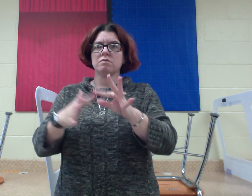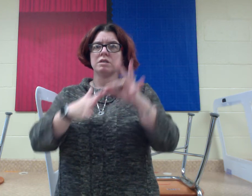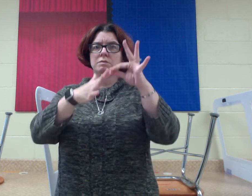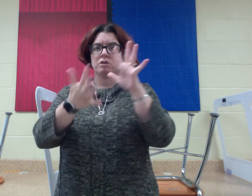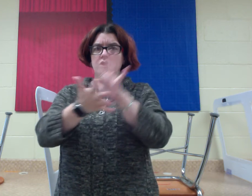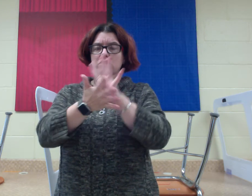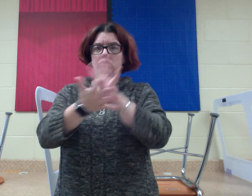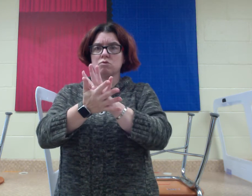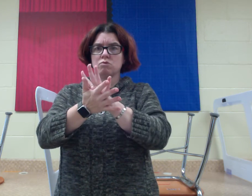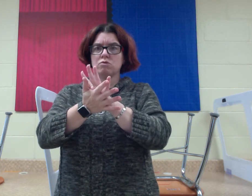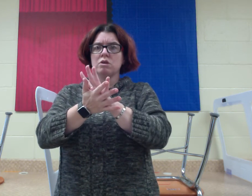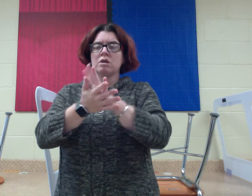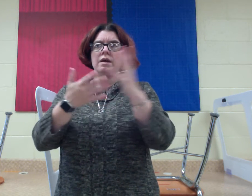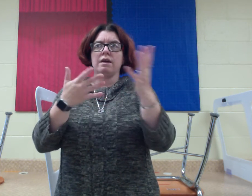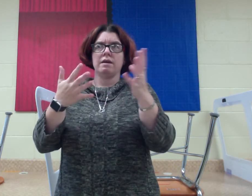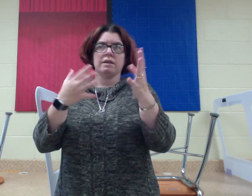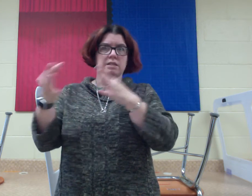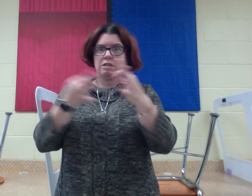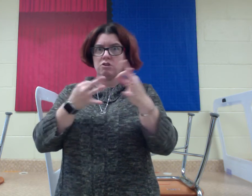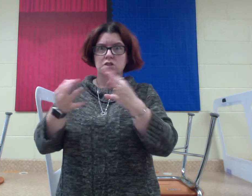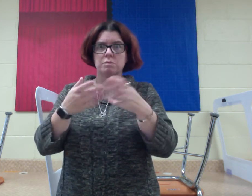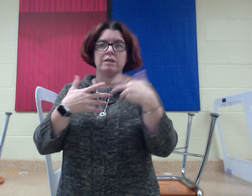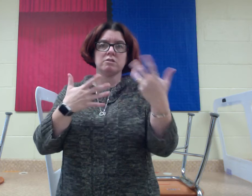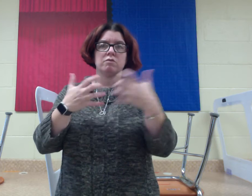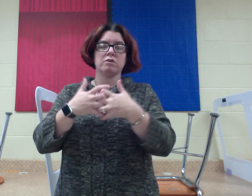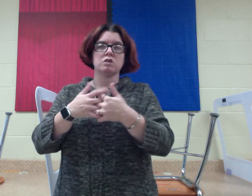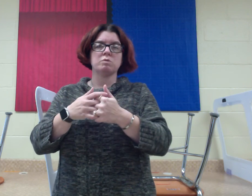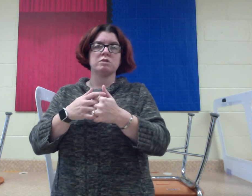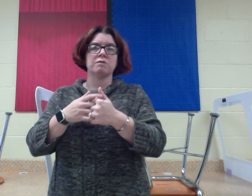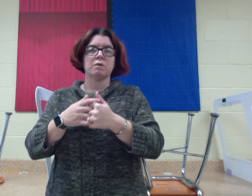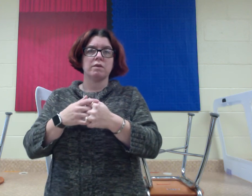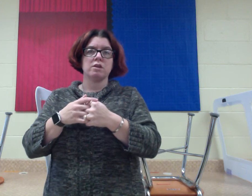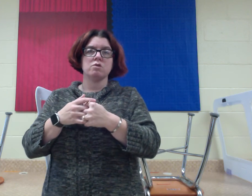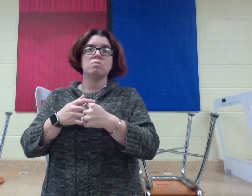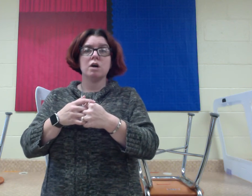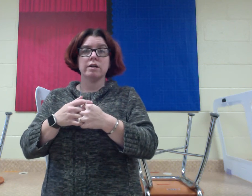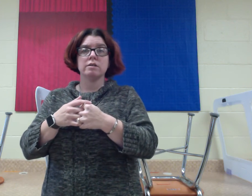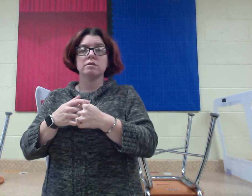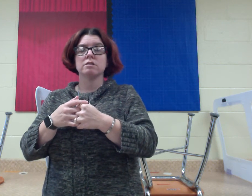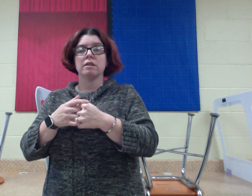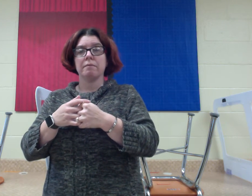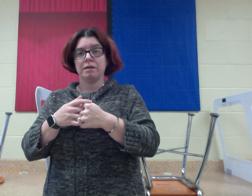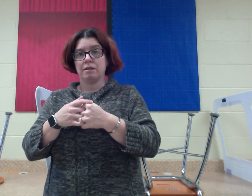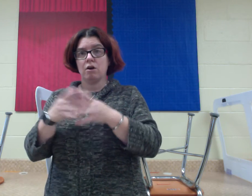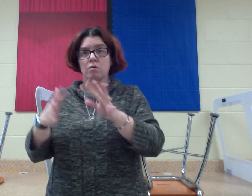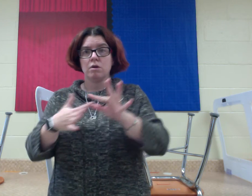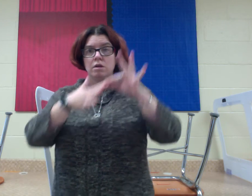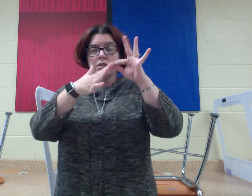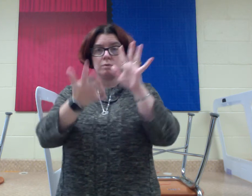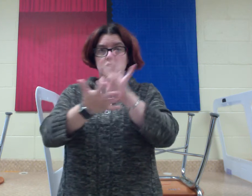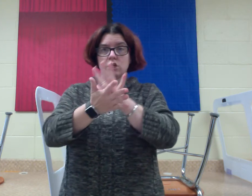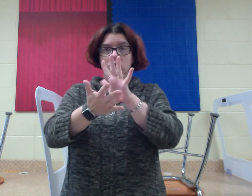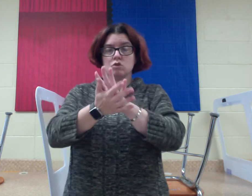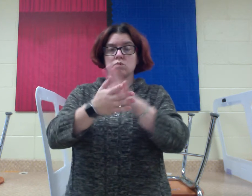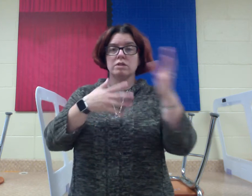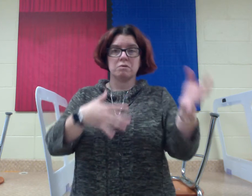a specialized school, and then you would explain. So if there's a specific one that you want, let me know, specialized school, and then